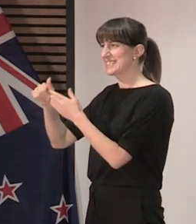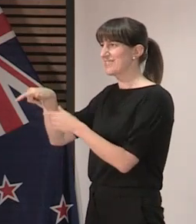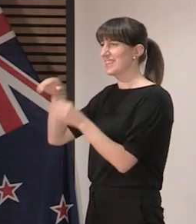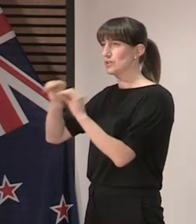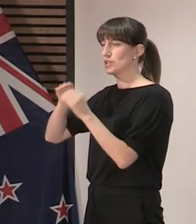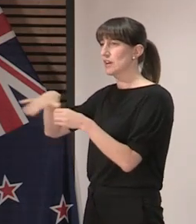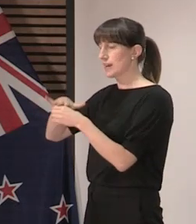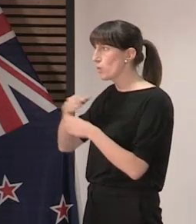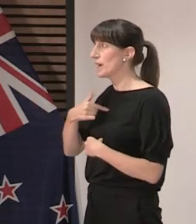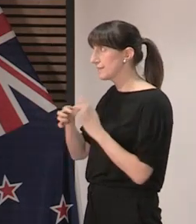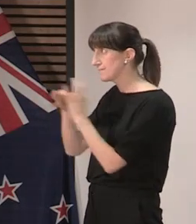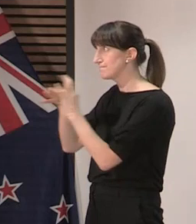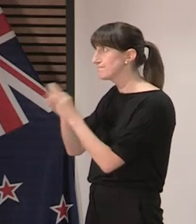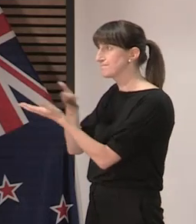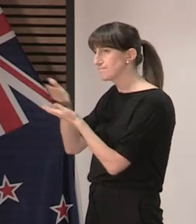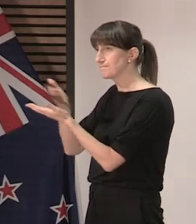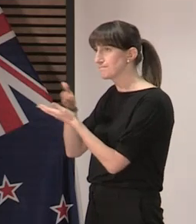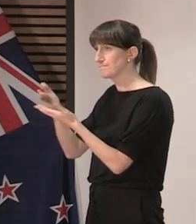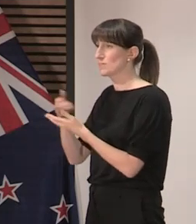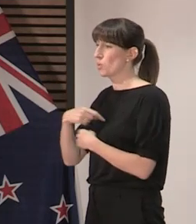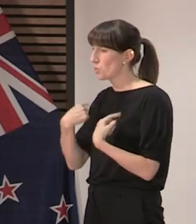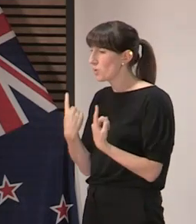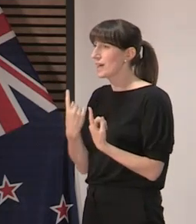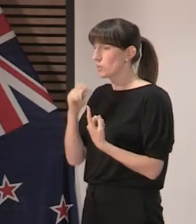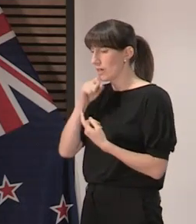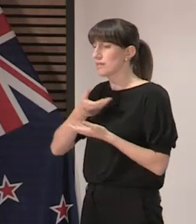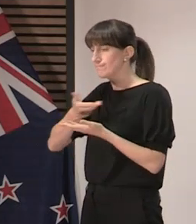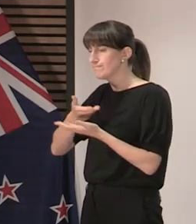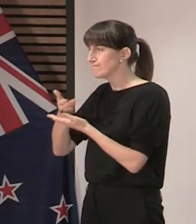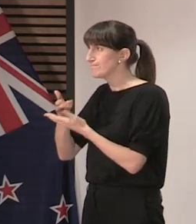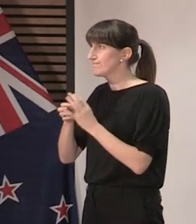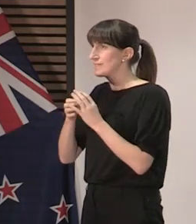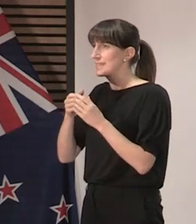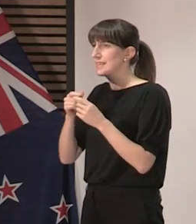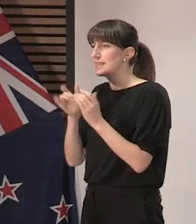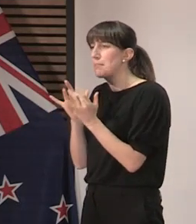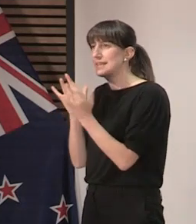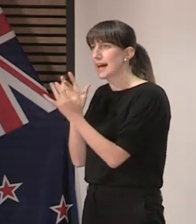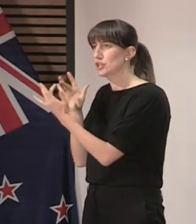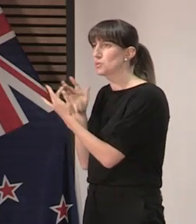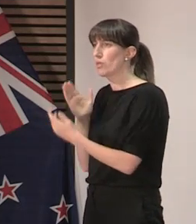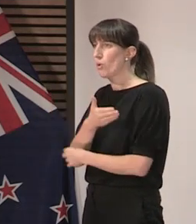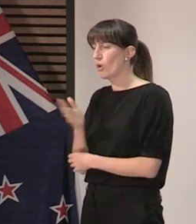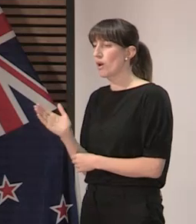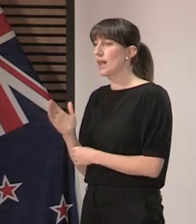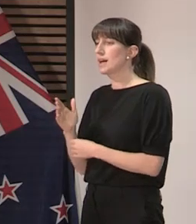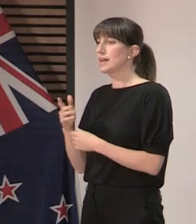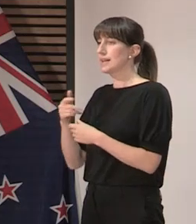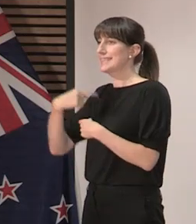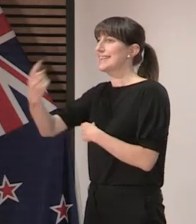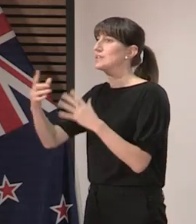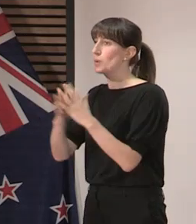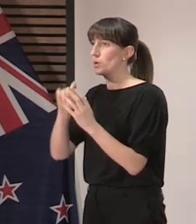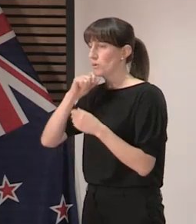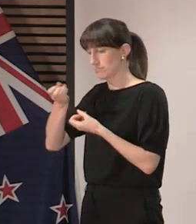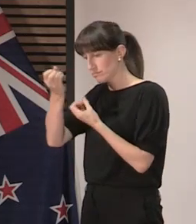so. Discussions with the sector will continue as more detailed advice is released over the next week to support schools and early learning